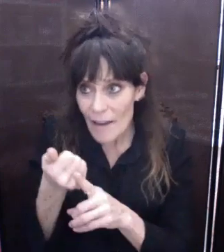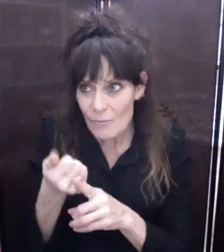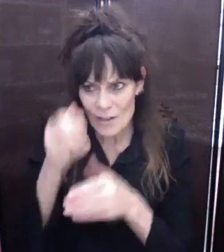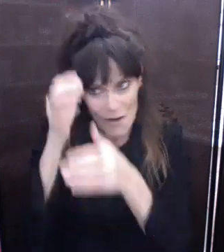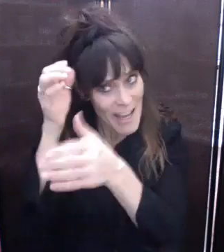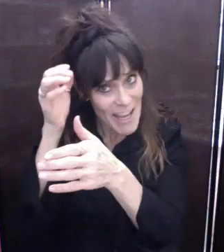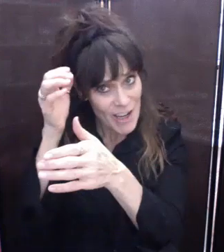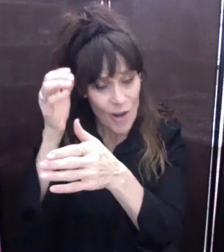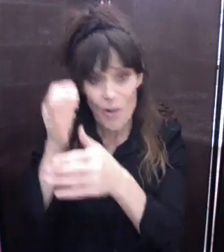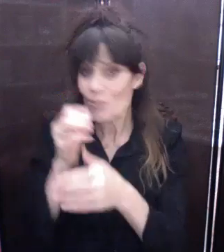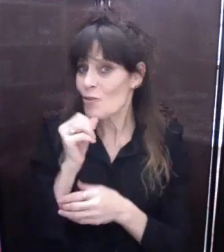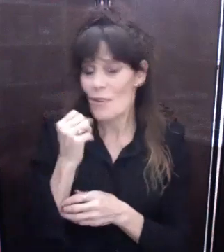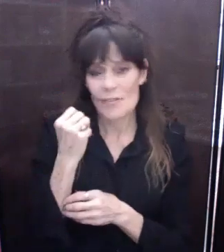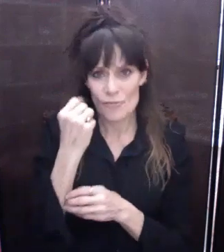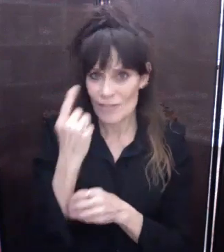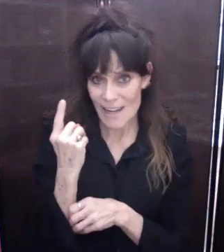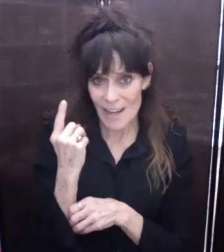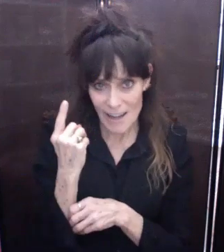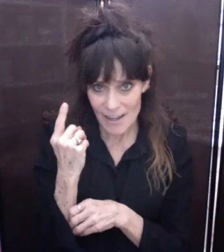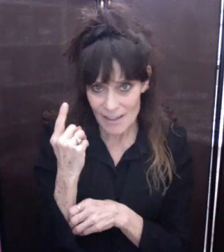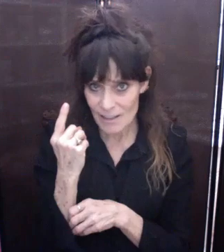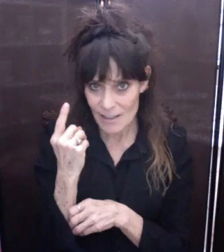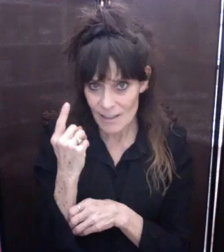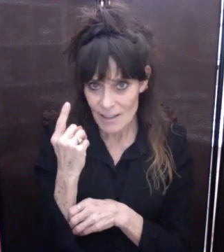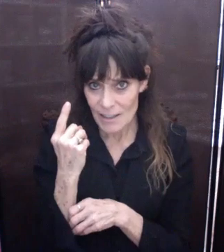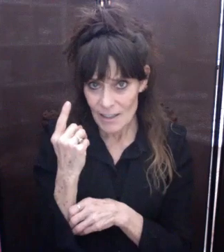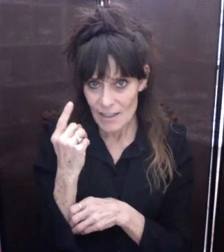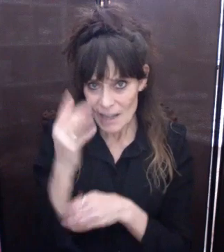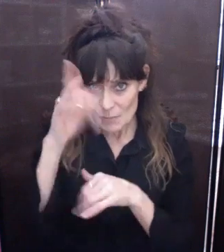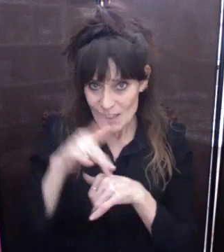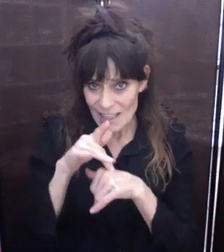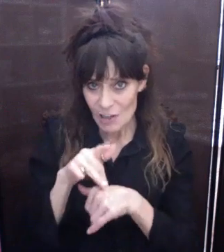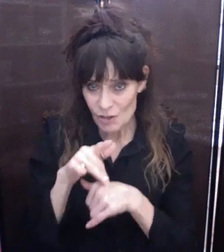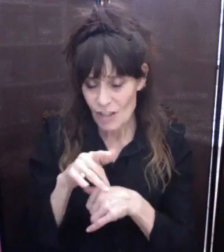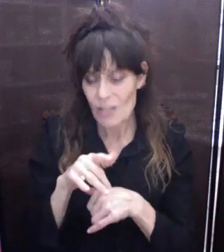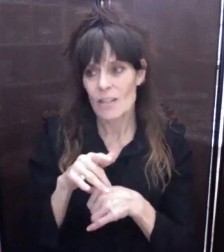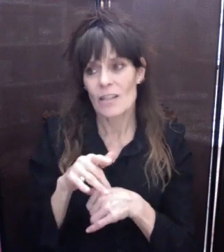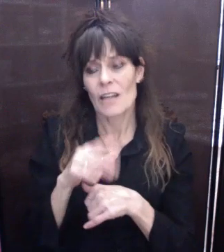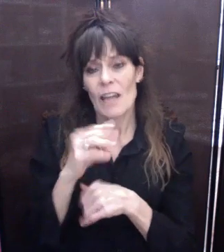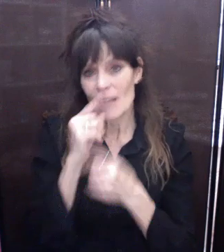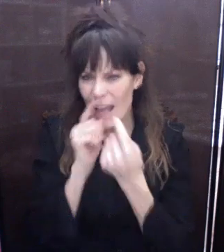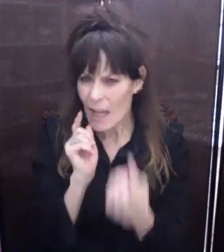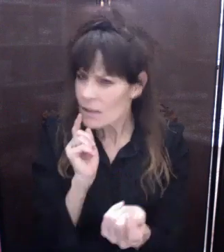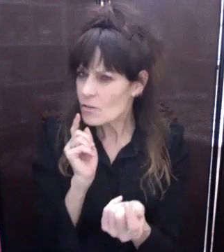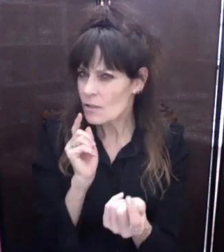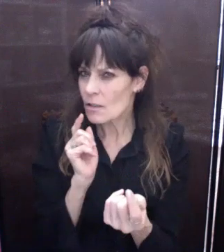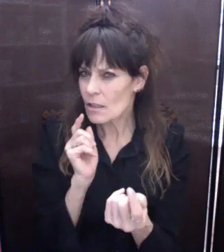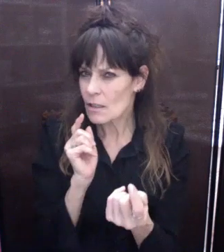they don't understand the obsession notion and the allergy that condemns them to continue